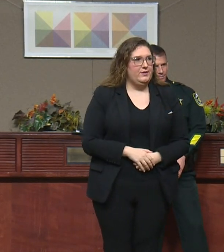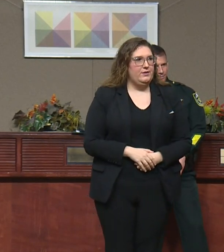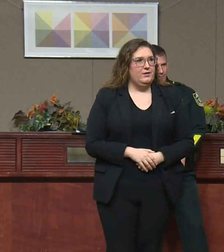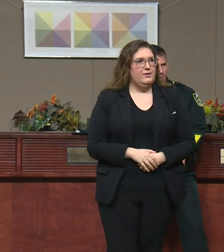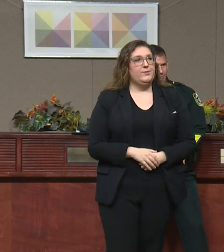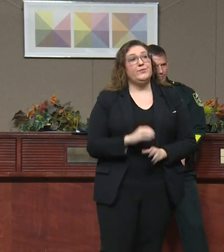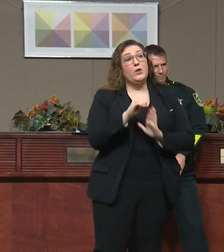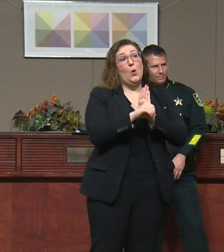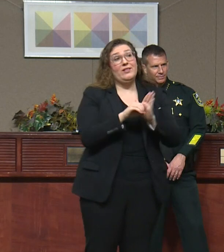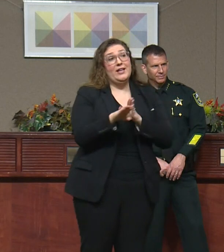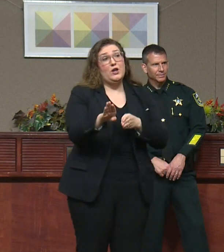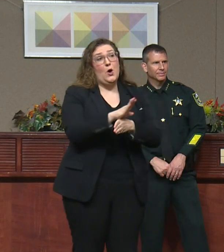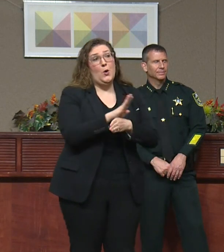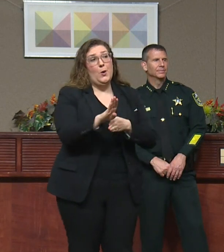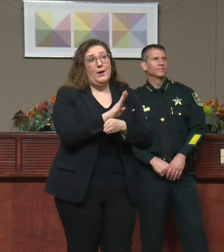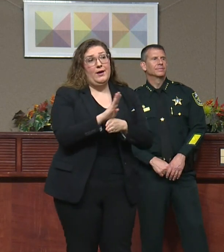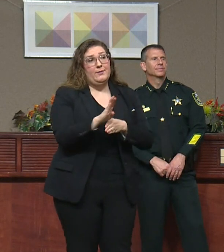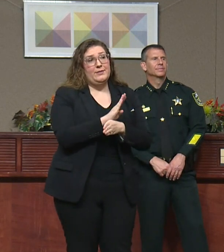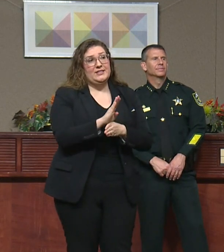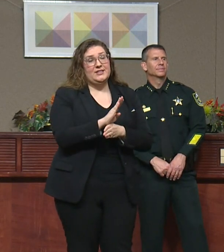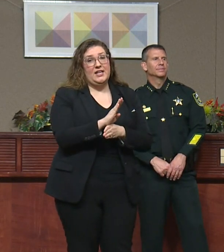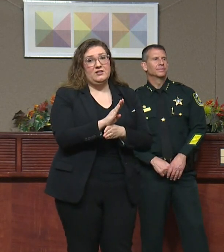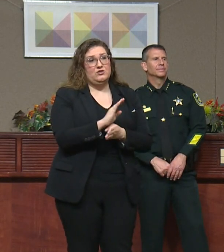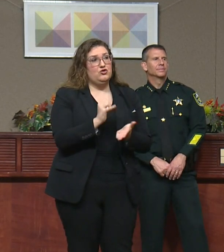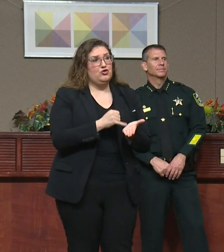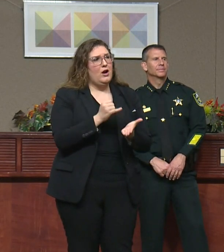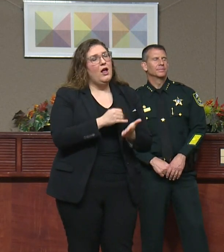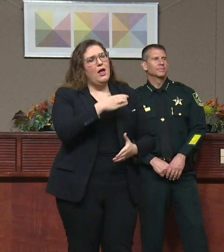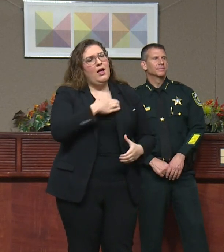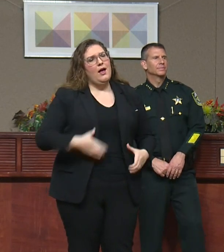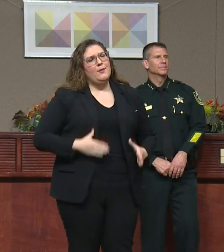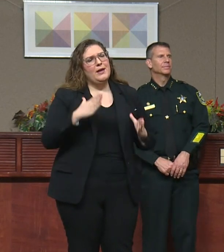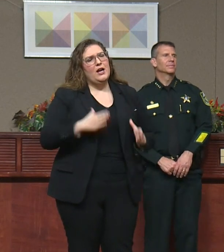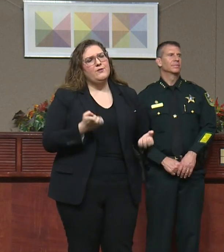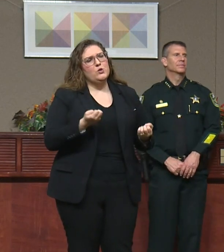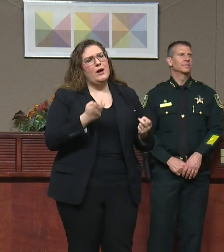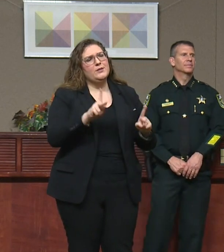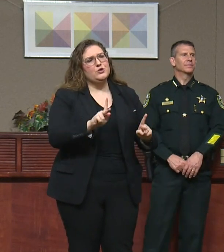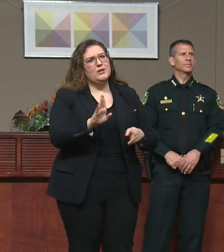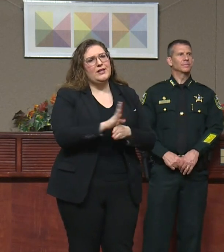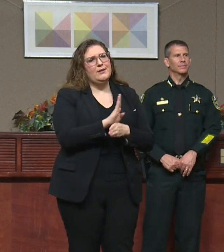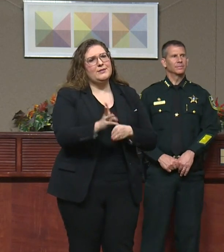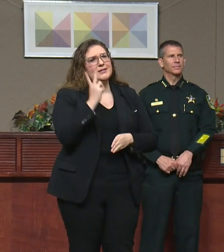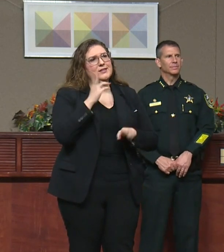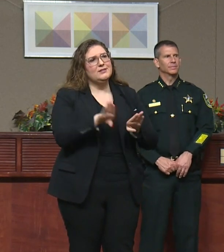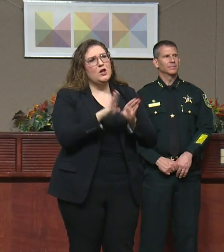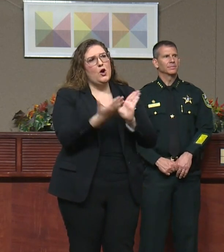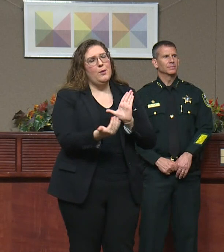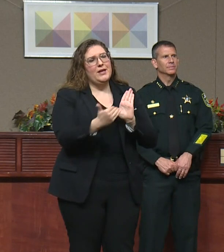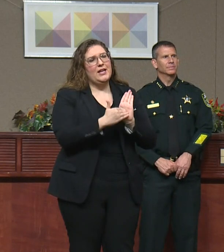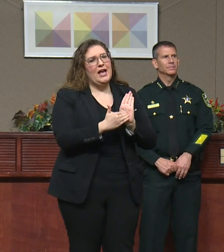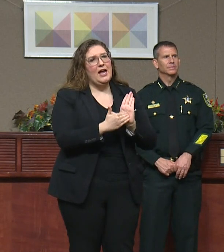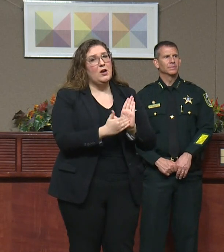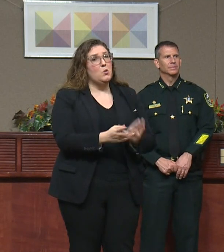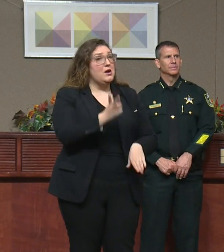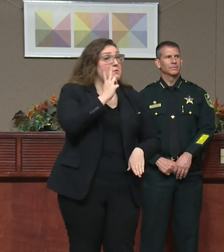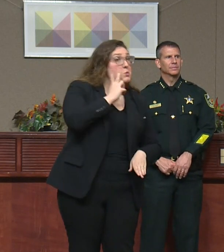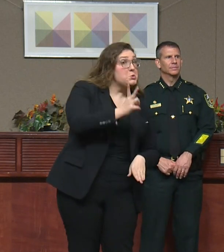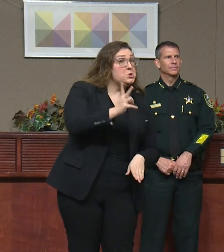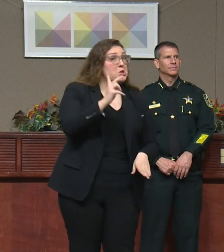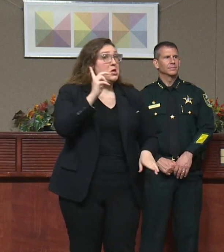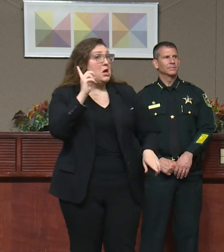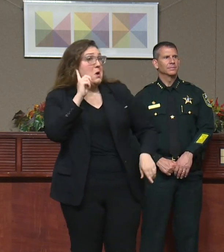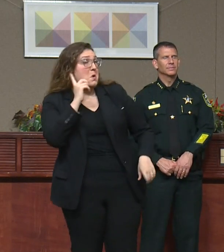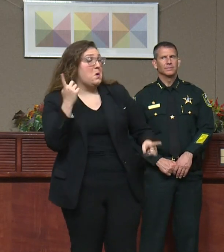with Orlando Business Journal. Mayor, have you gotten a chance to see businesses reopen? What have you seen or heard so far in terms of compliance to